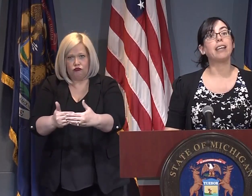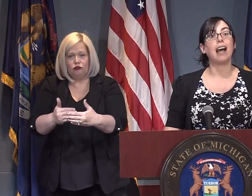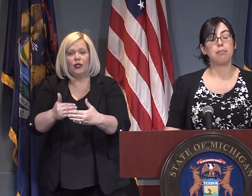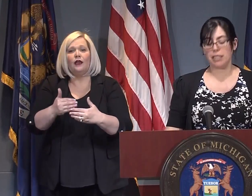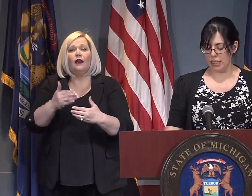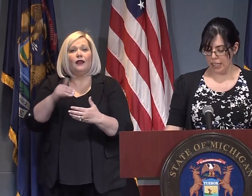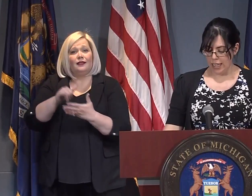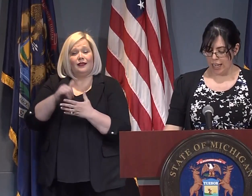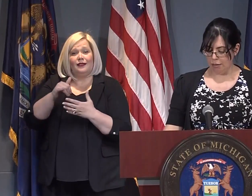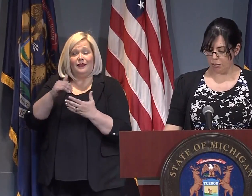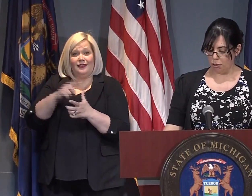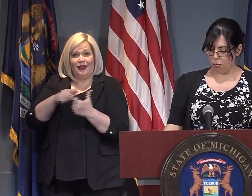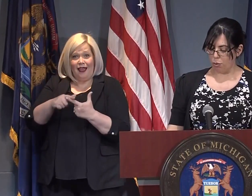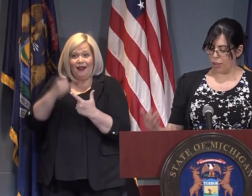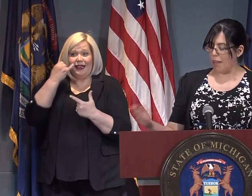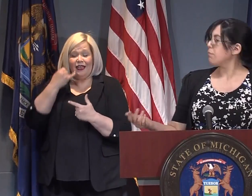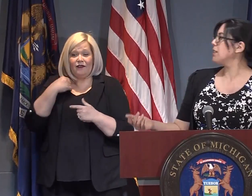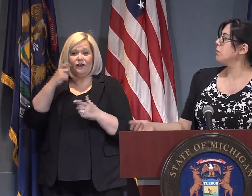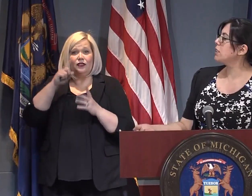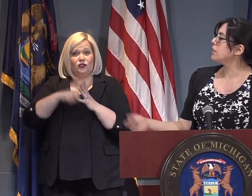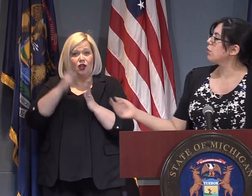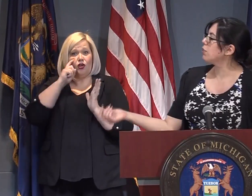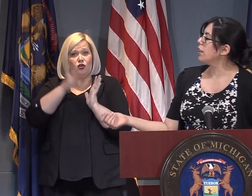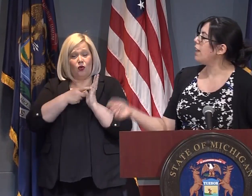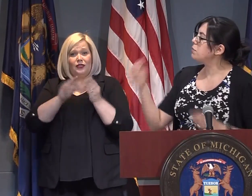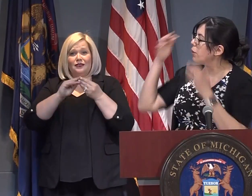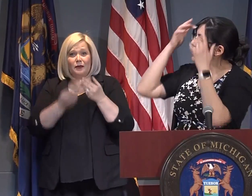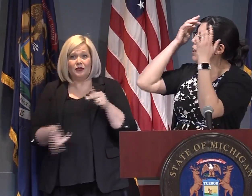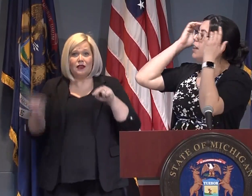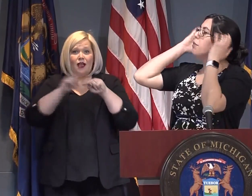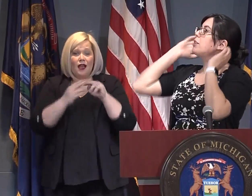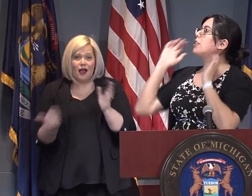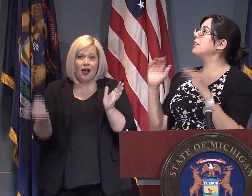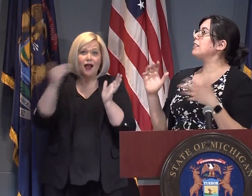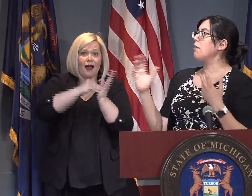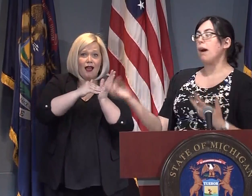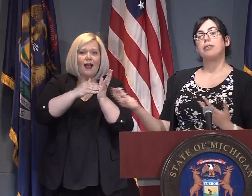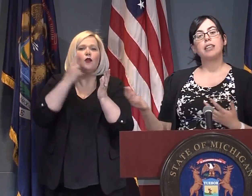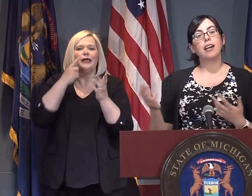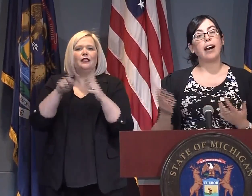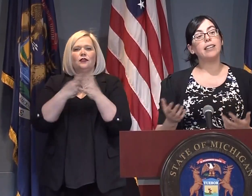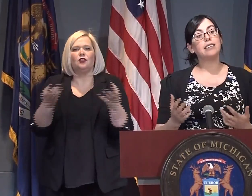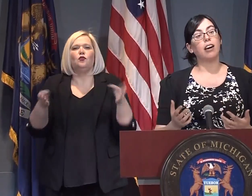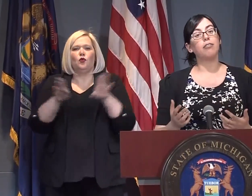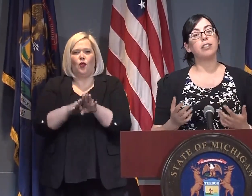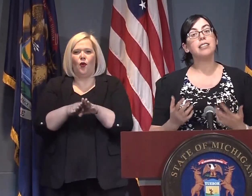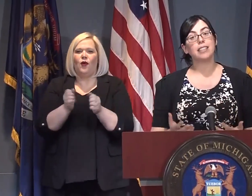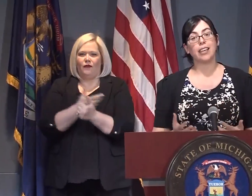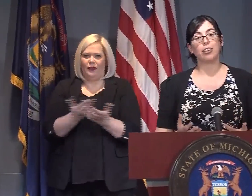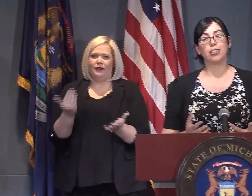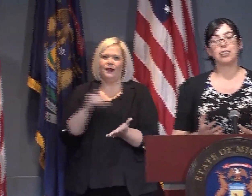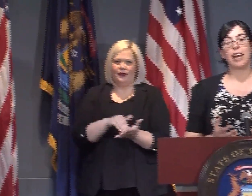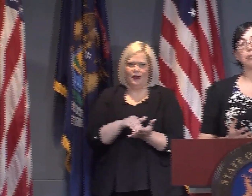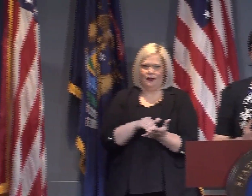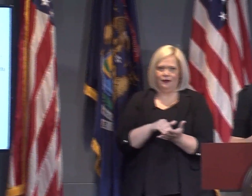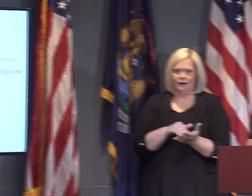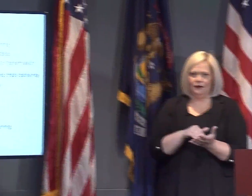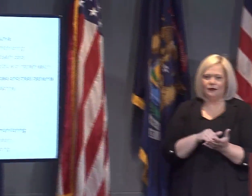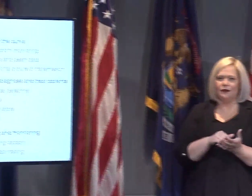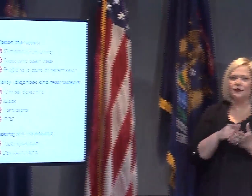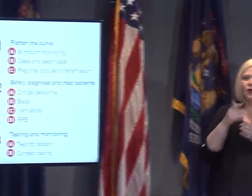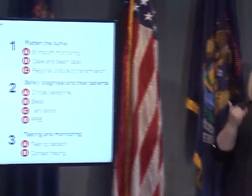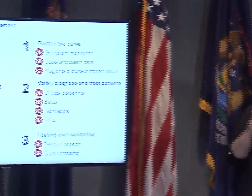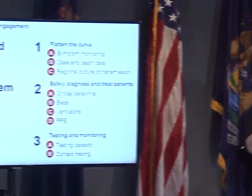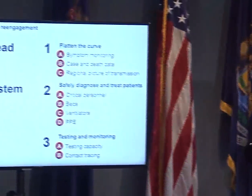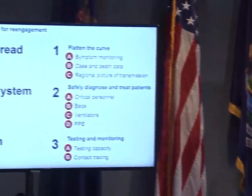that might happen. So that brings me to sort of the last point, which is about the kinds of indicators that will be